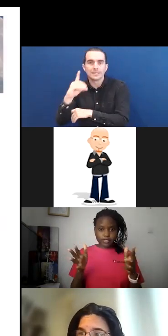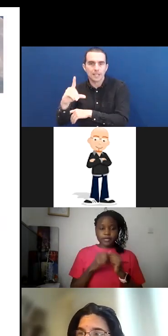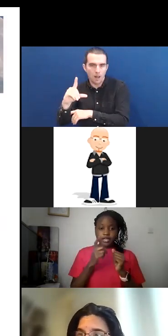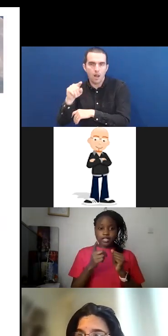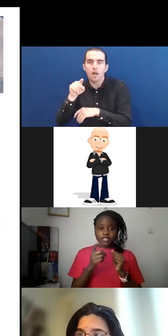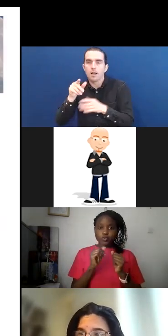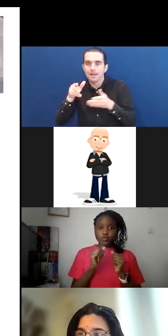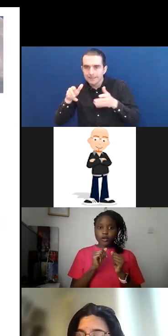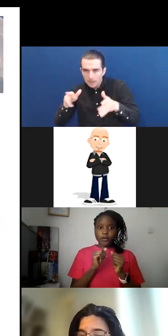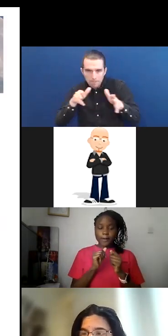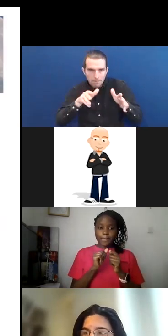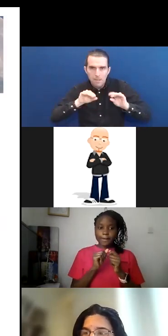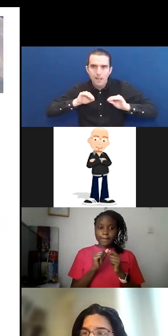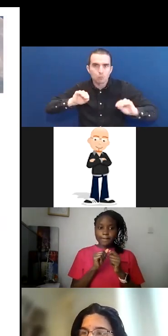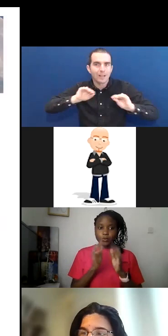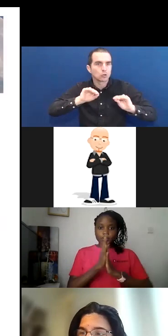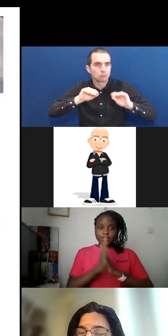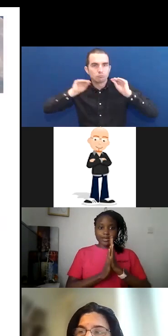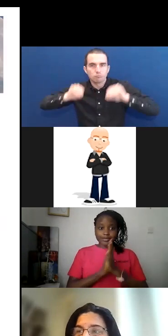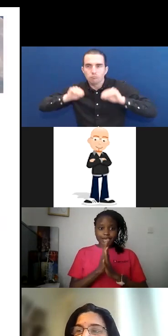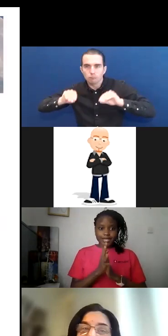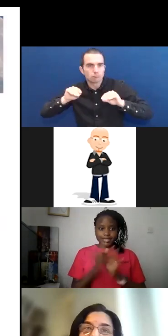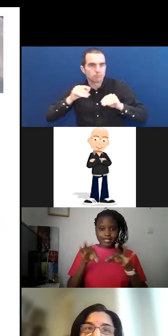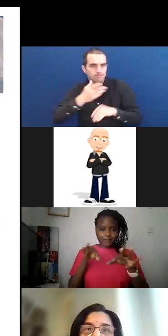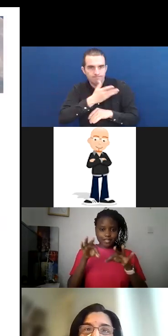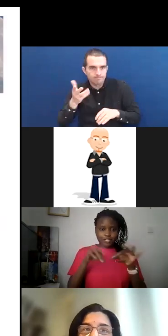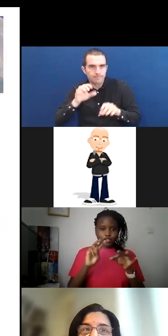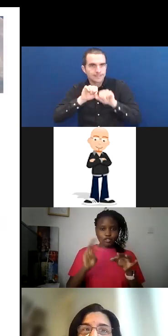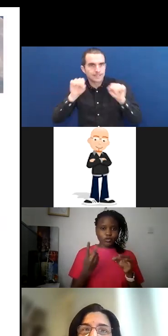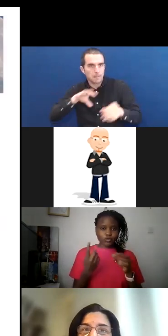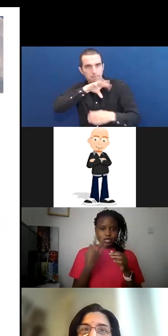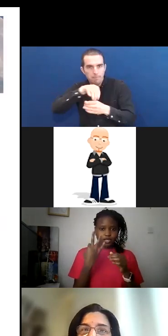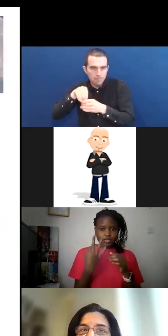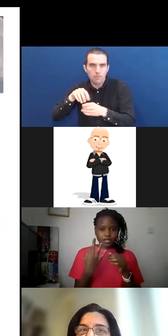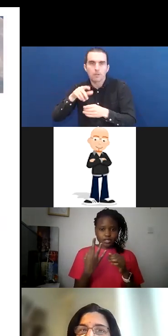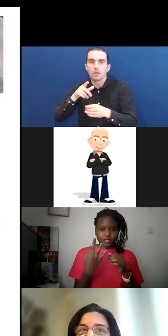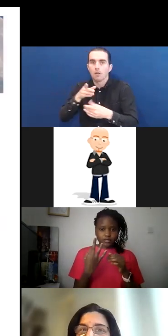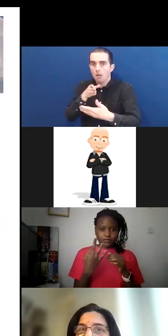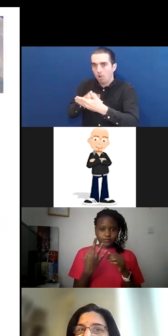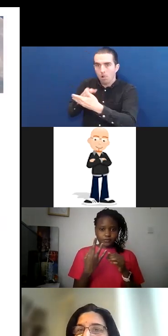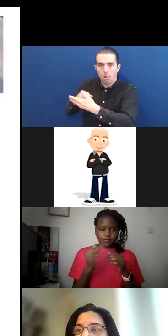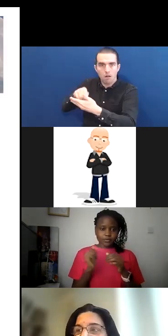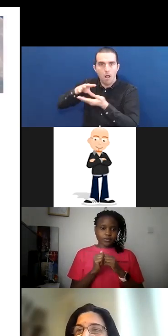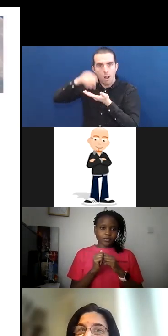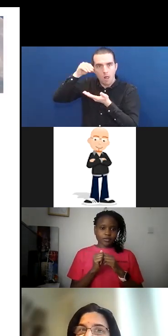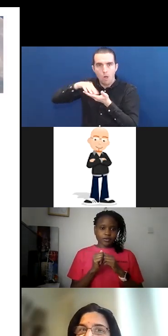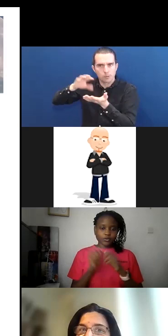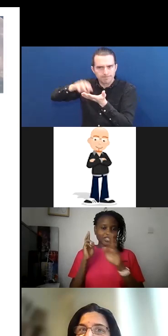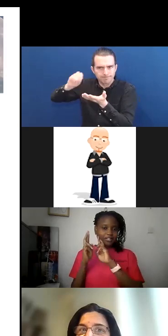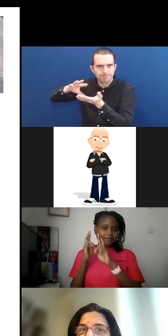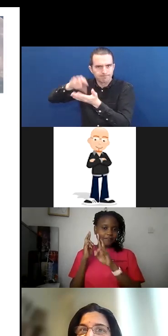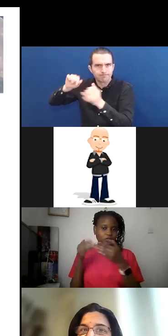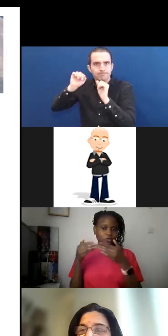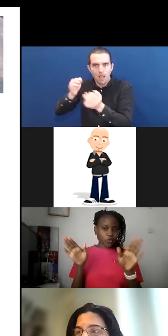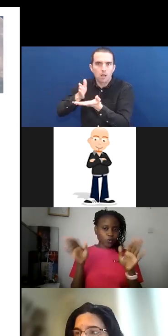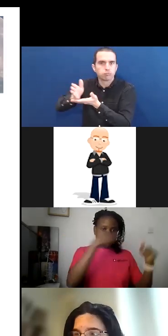pretty exciting definition in 2003, and it was referring to open universities, which at the time were universities that had